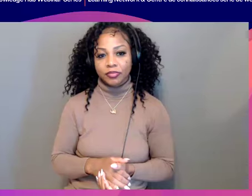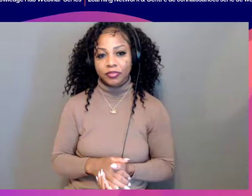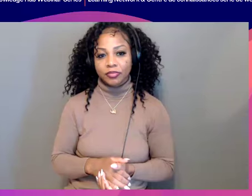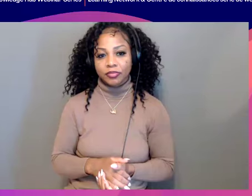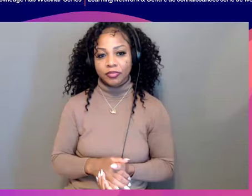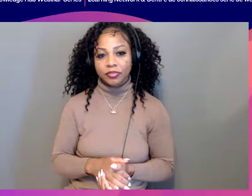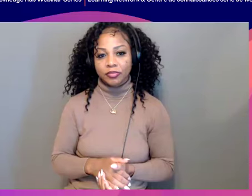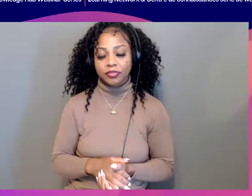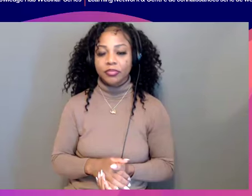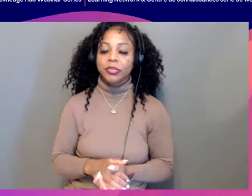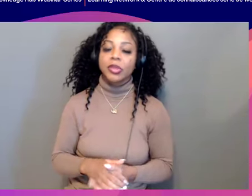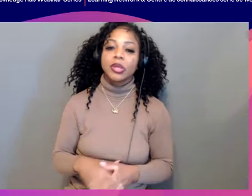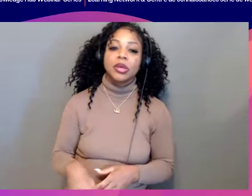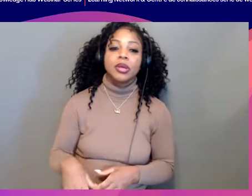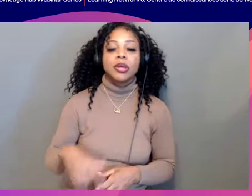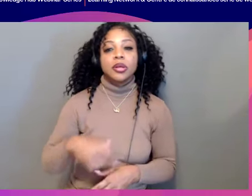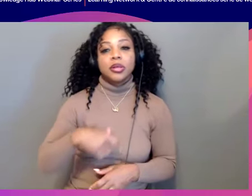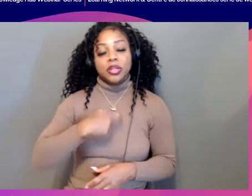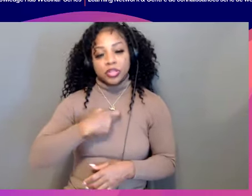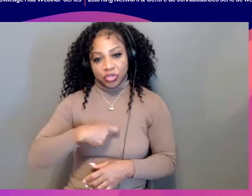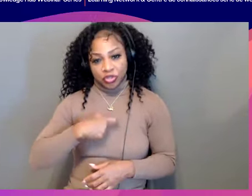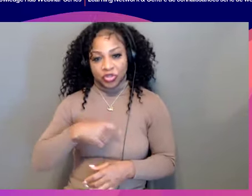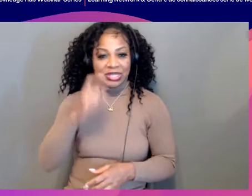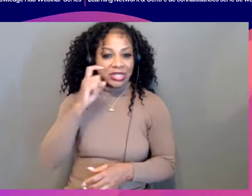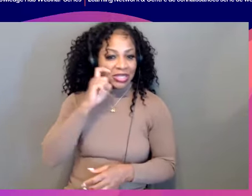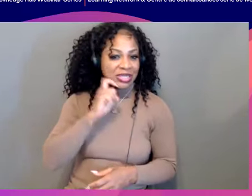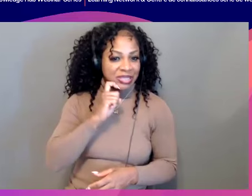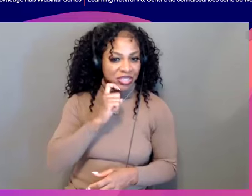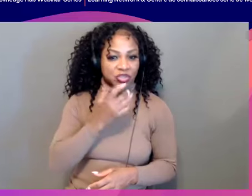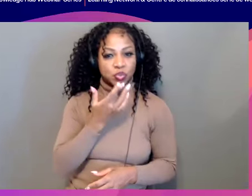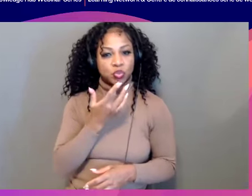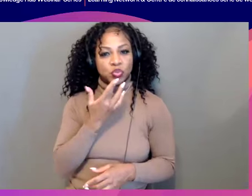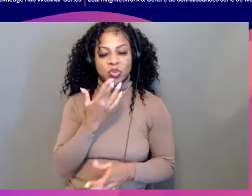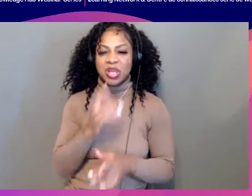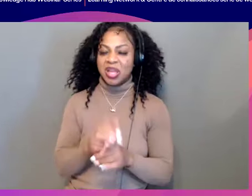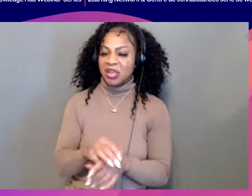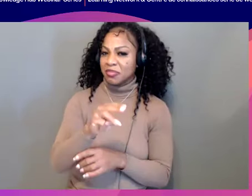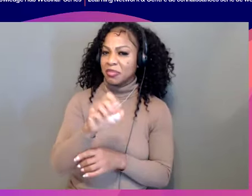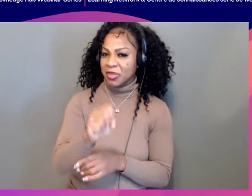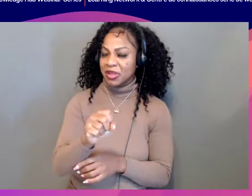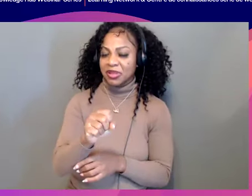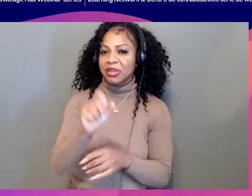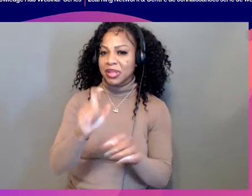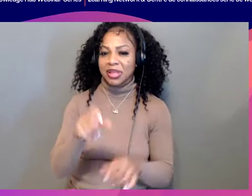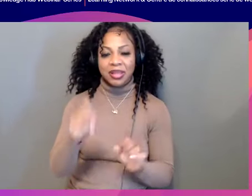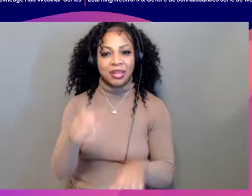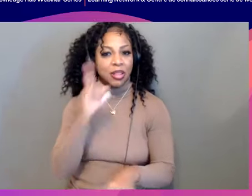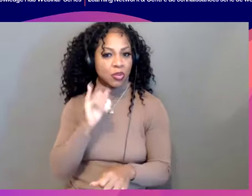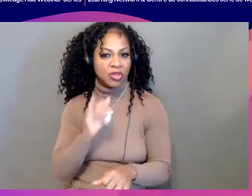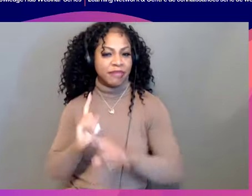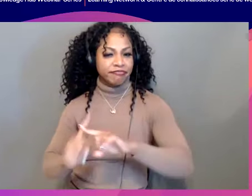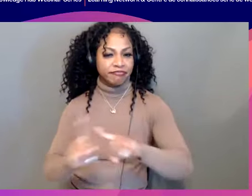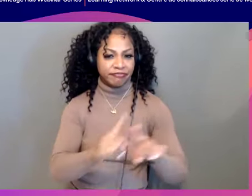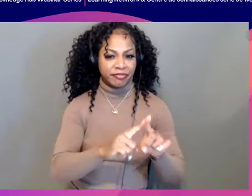In the context of gender and sexuality, microaggressions can take many forms, and research has shown that there are often